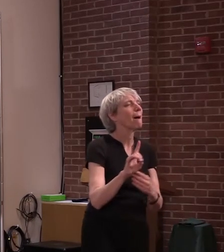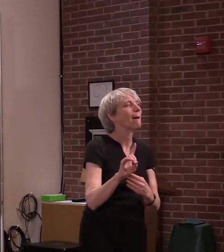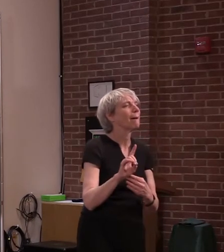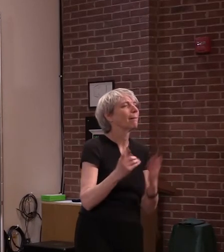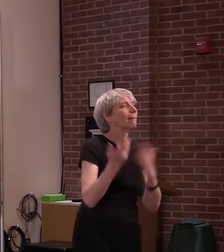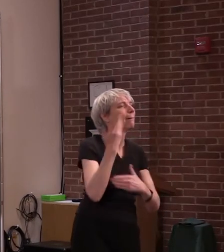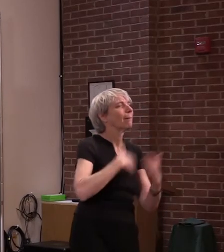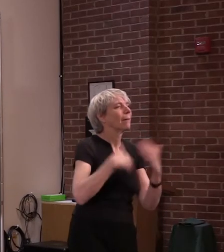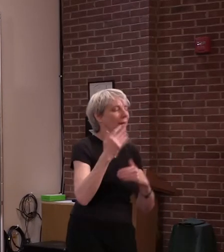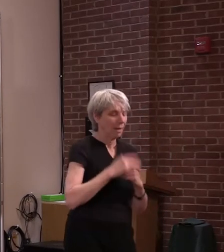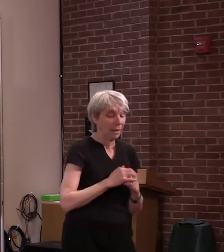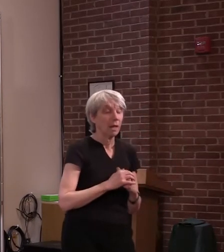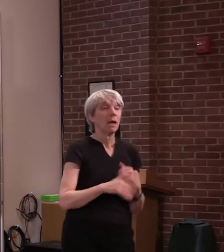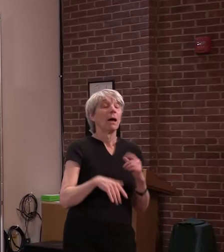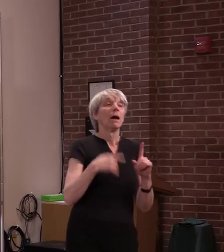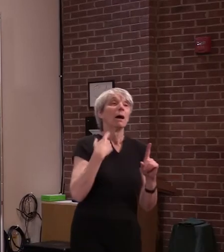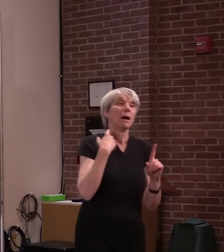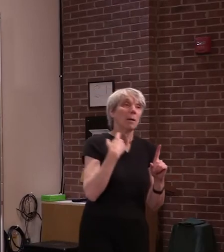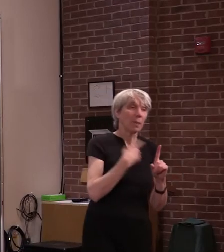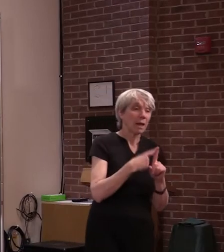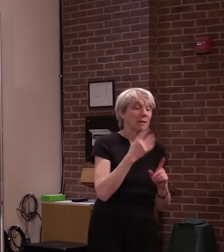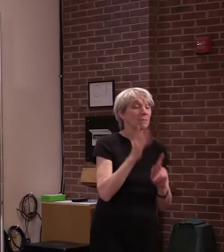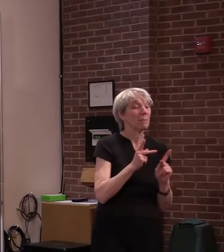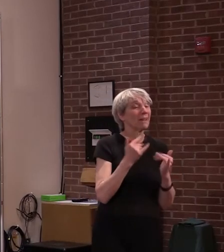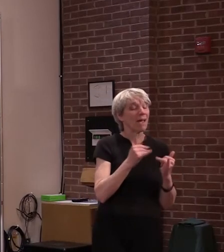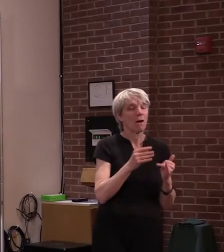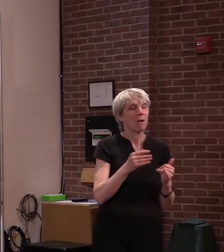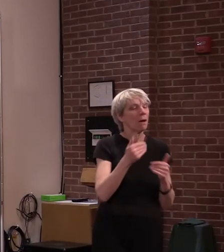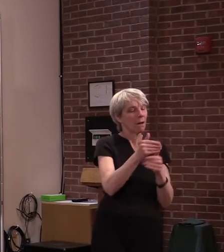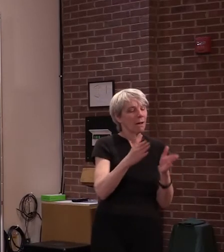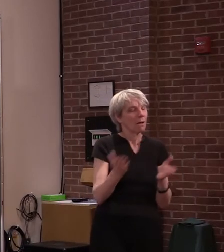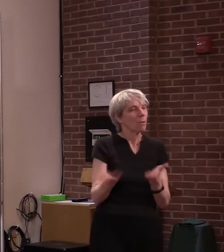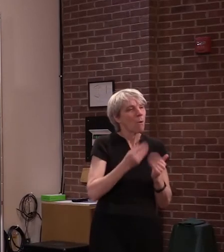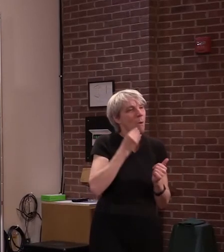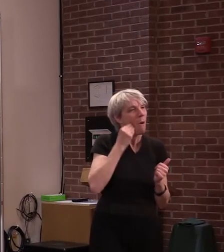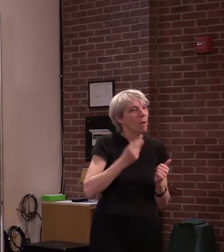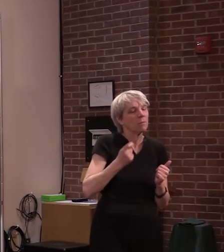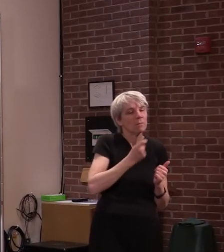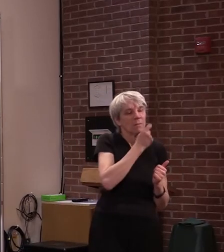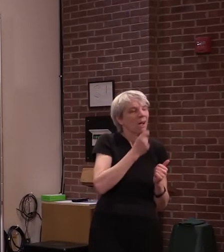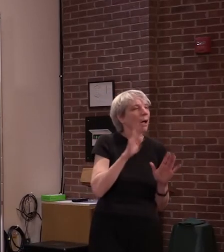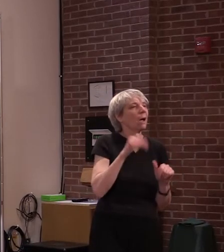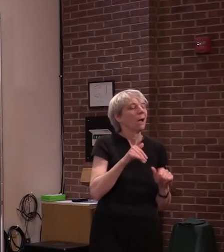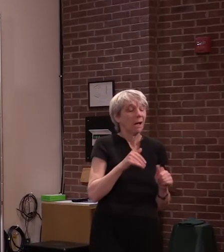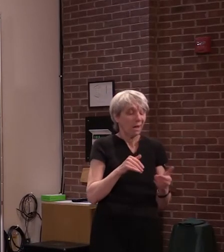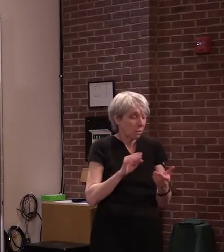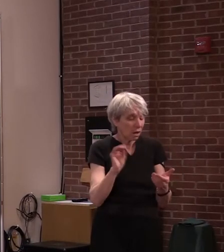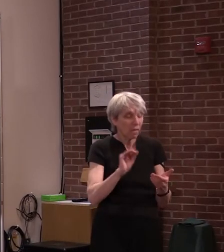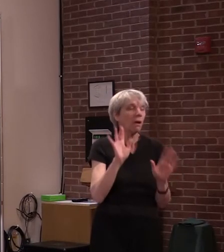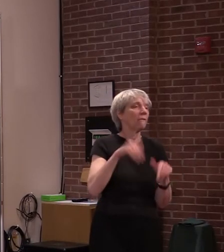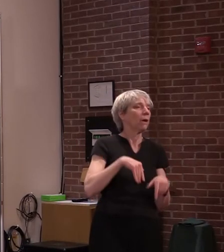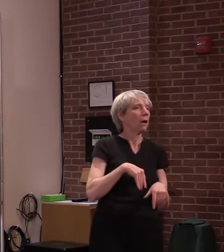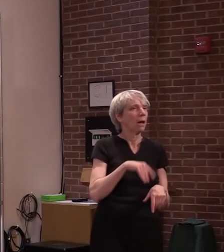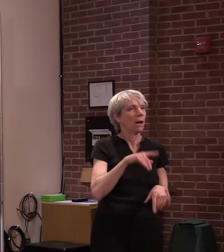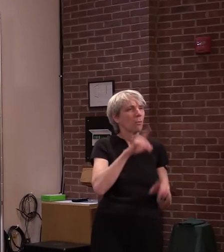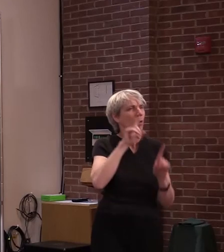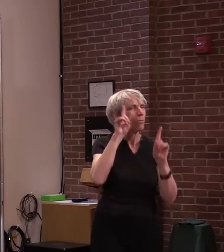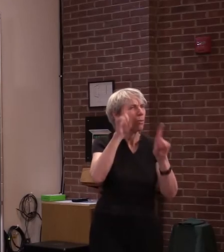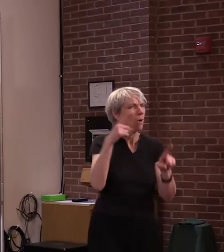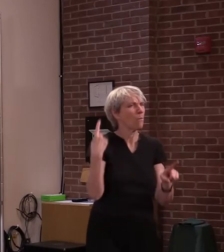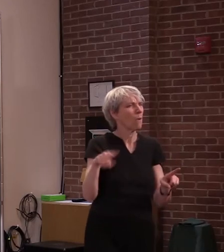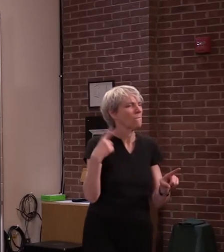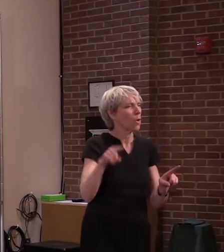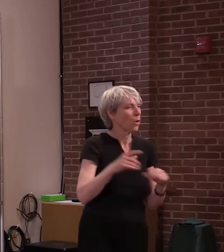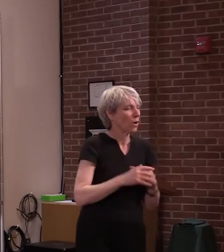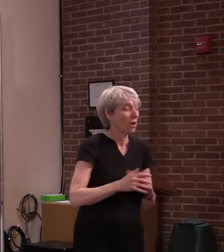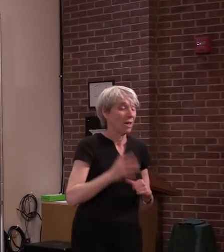well. Obviously, we want people to report those. You know, when you look at our PCR testing, it is back up over 10,000 per day. So that's what we were